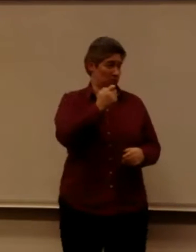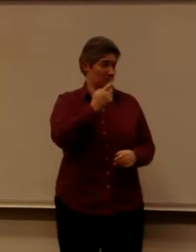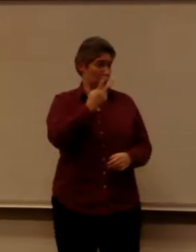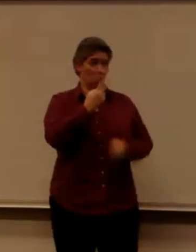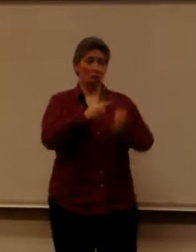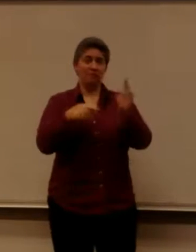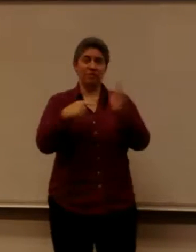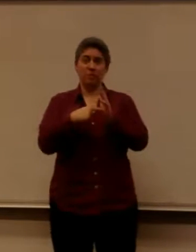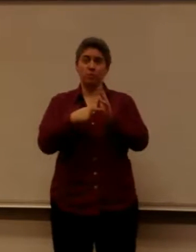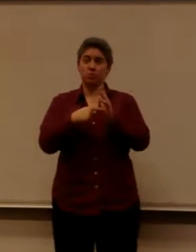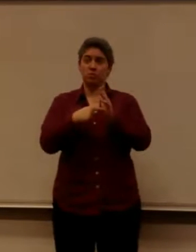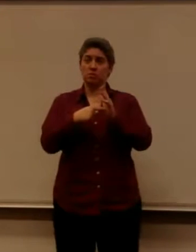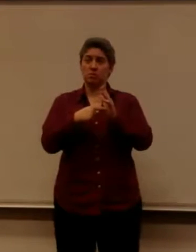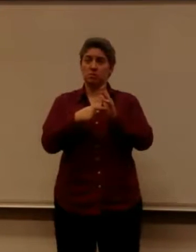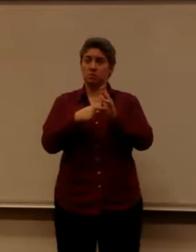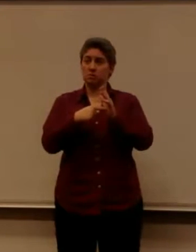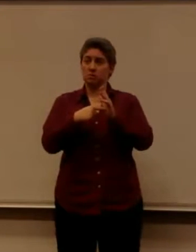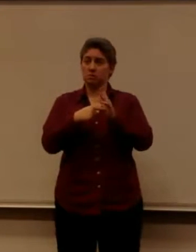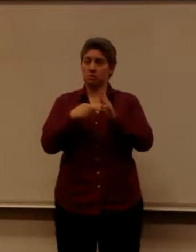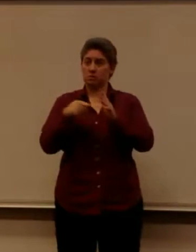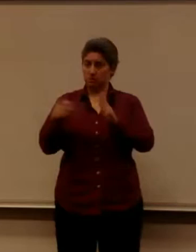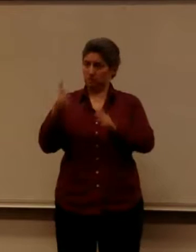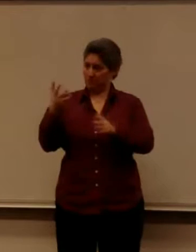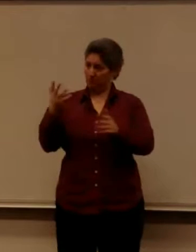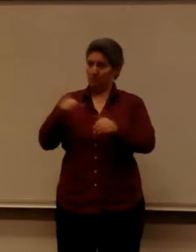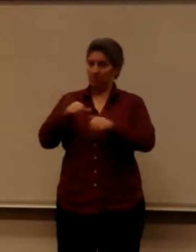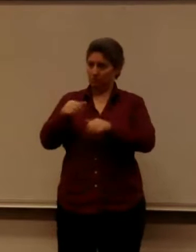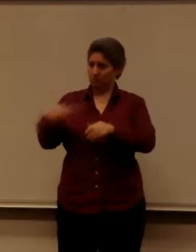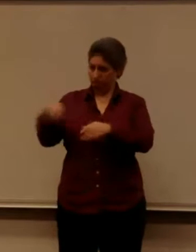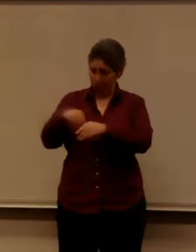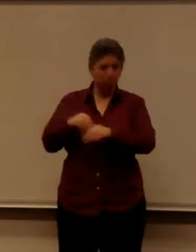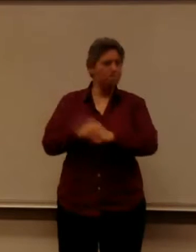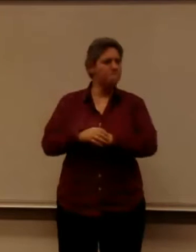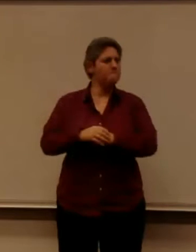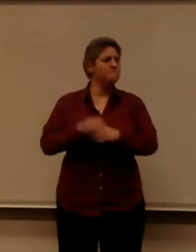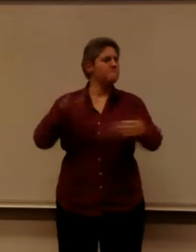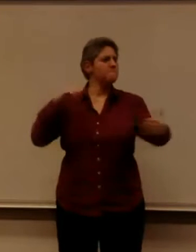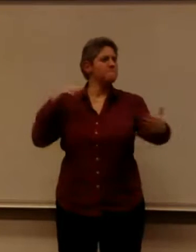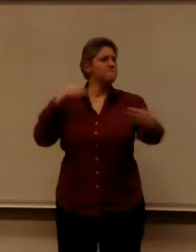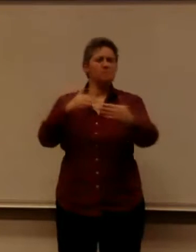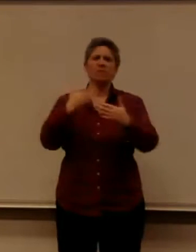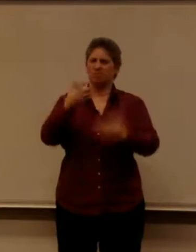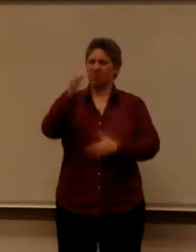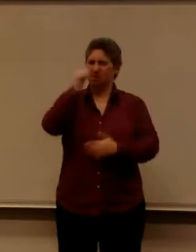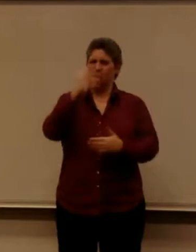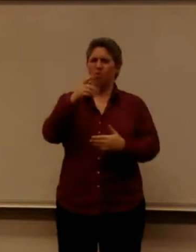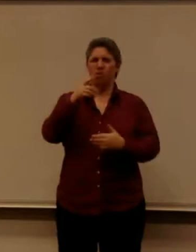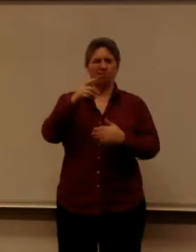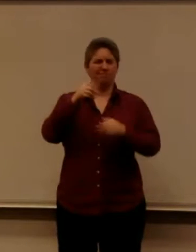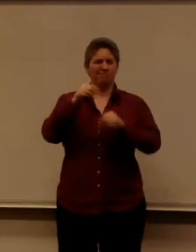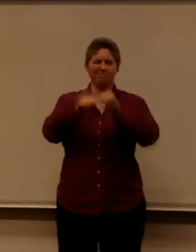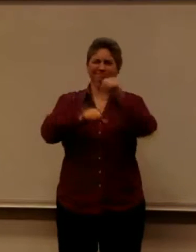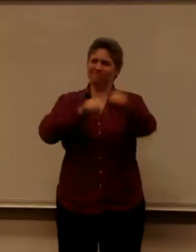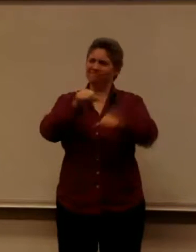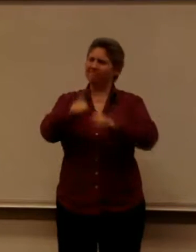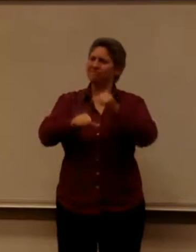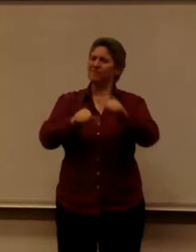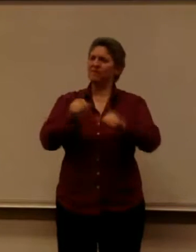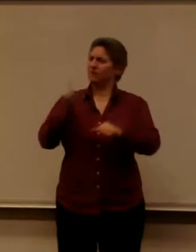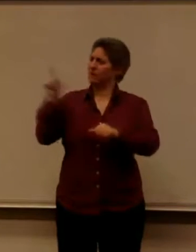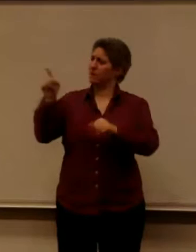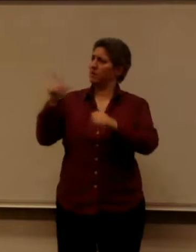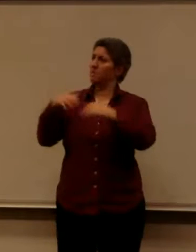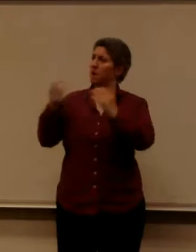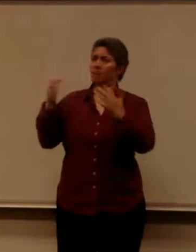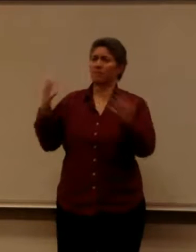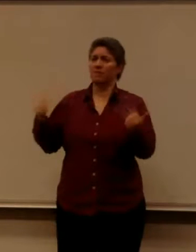Facebook. You know, and that was really powerful. That first group had almost, you know, over 2,500 members. And you'll be aware though that that first